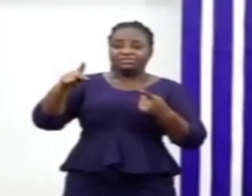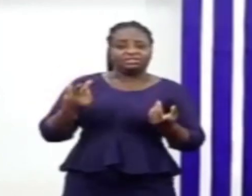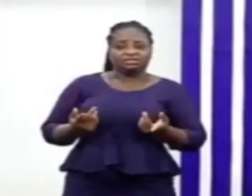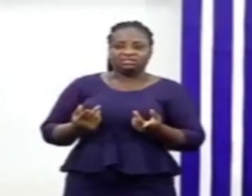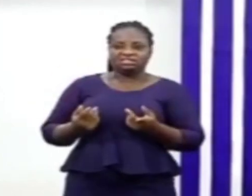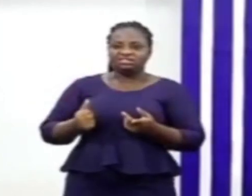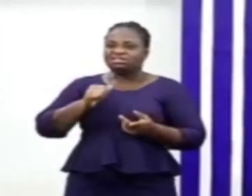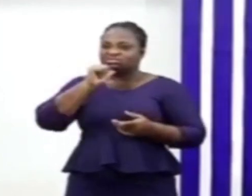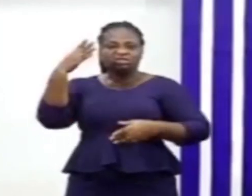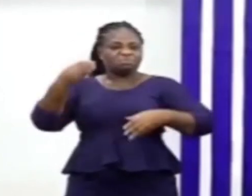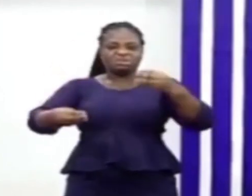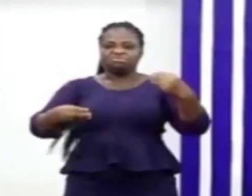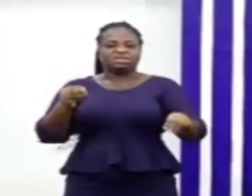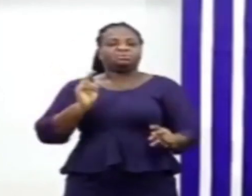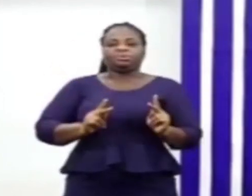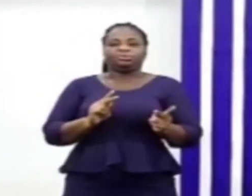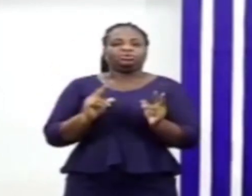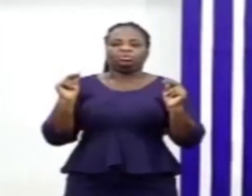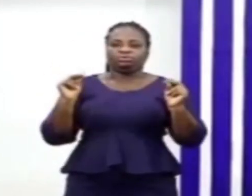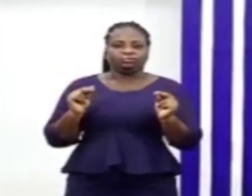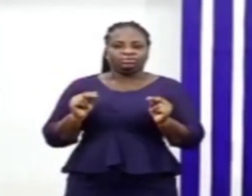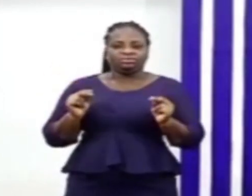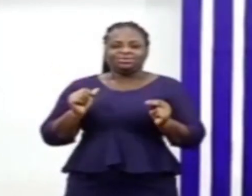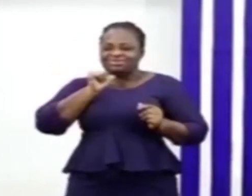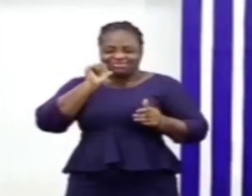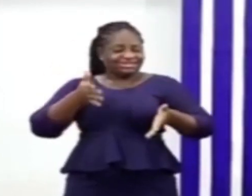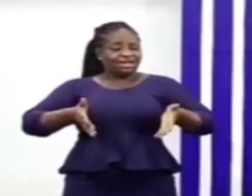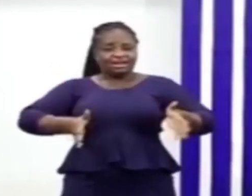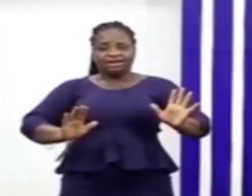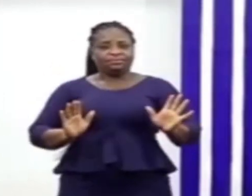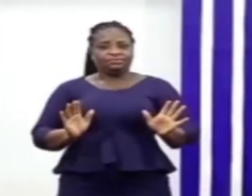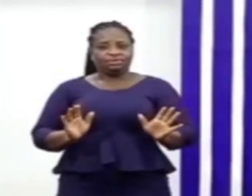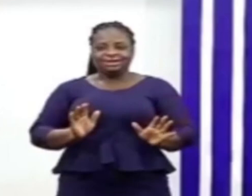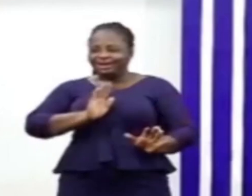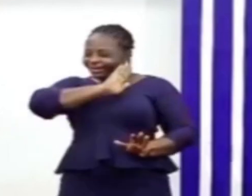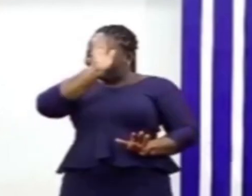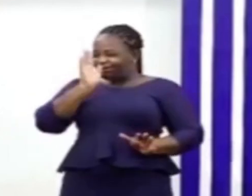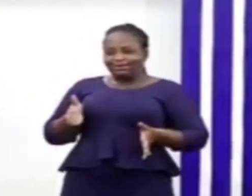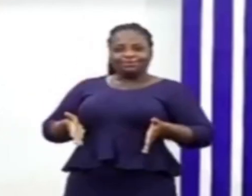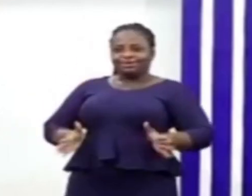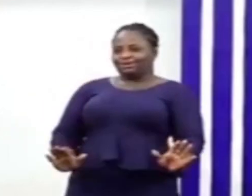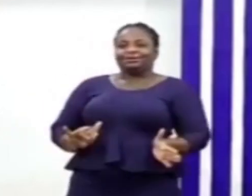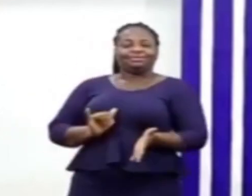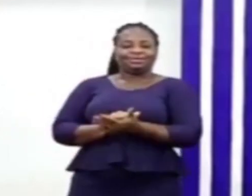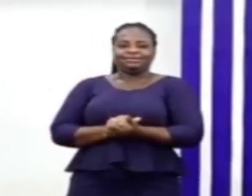They don't brutalize. We don't allow it, and we are never going to allow it.